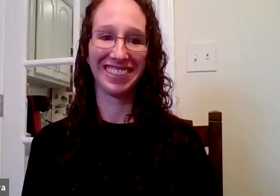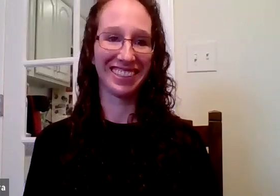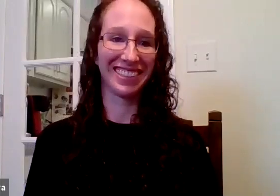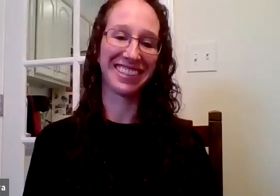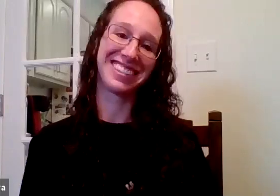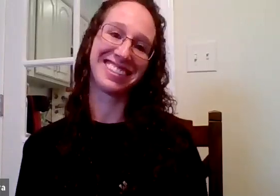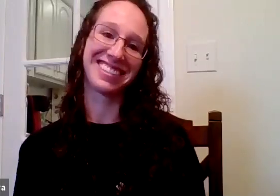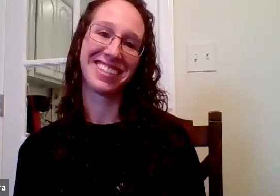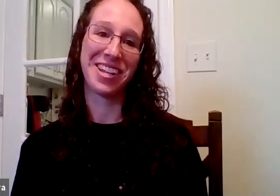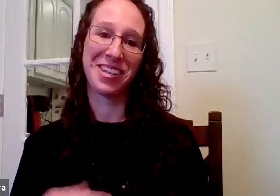Omara?